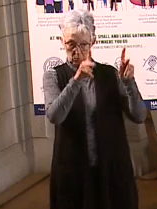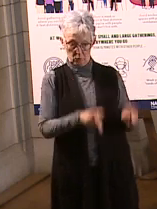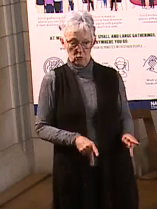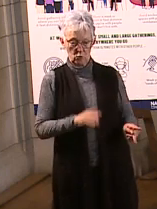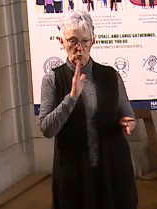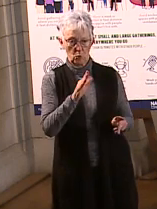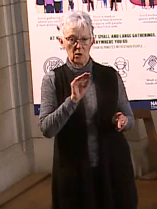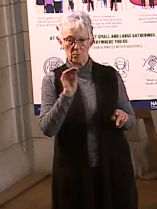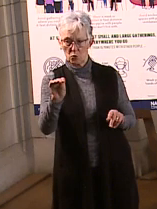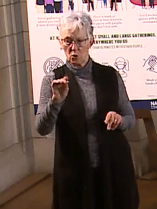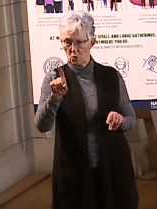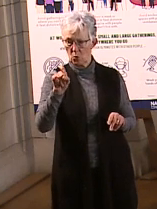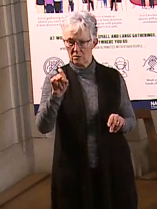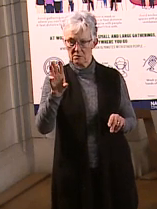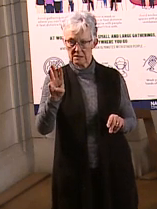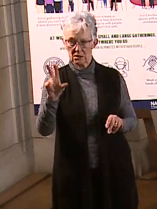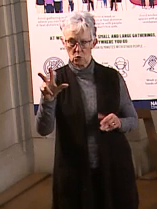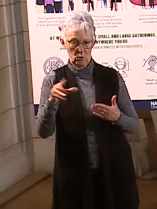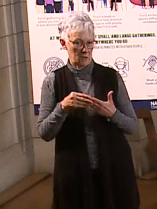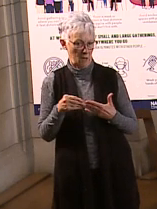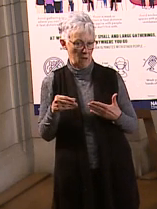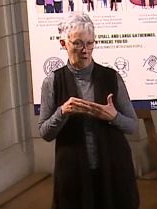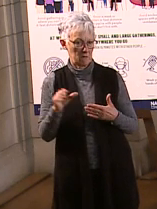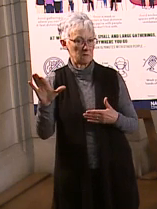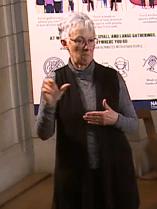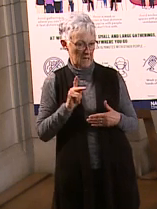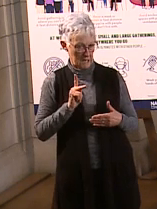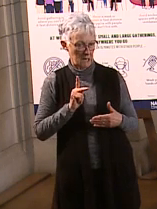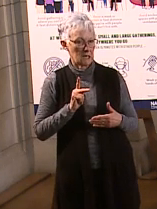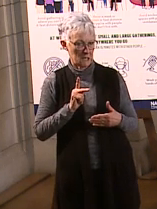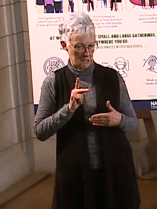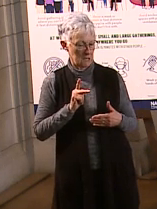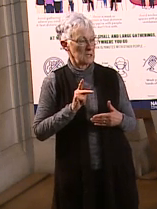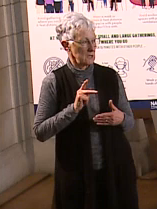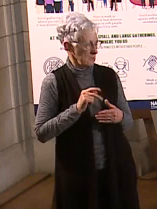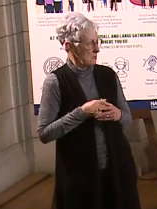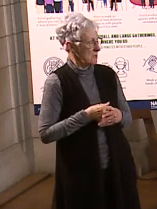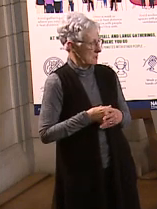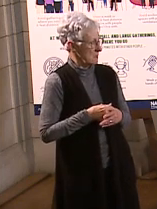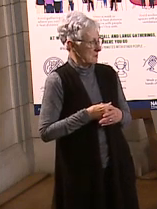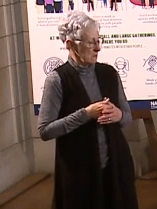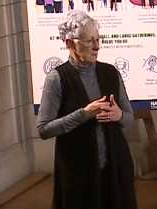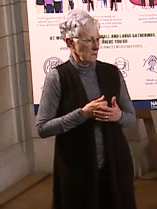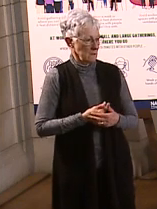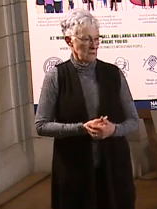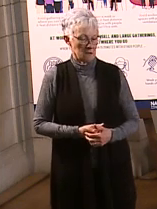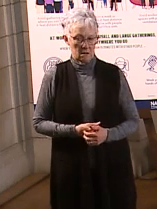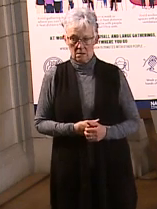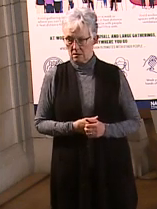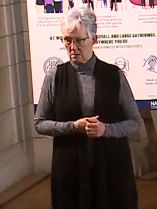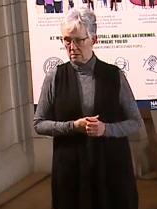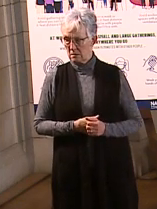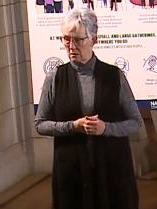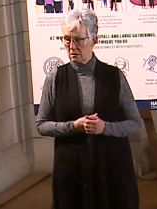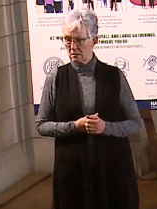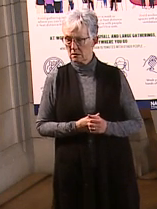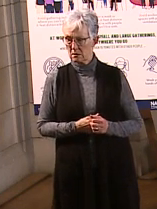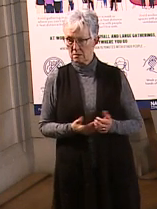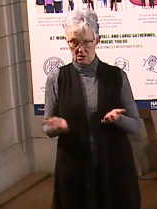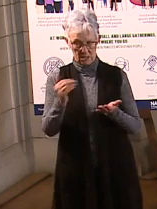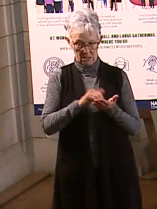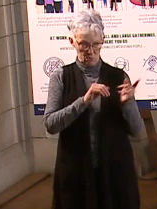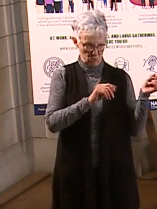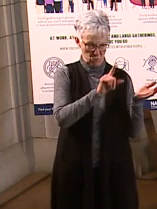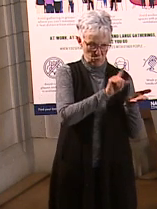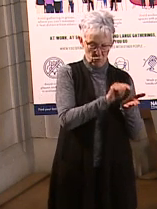enter $163, as is shown there on the screen. Then, again, we print